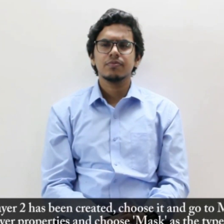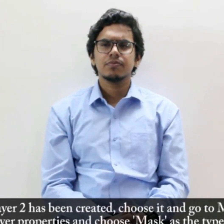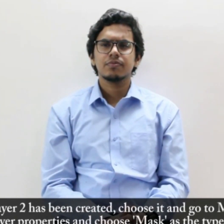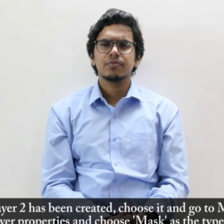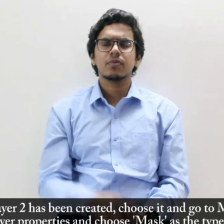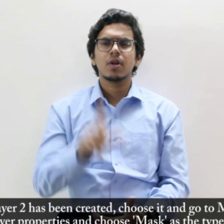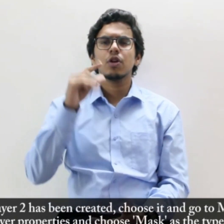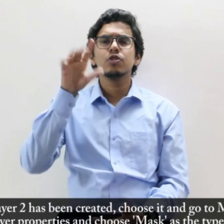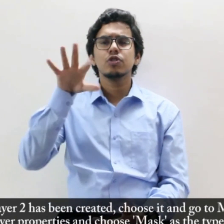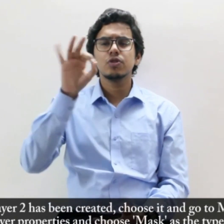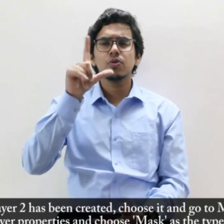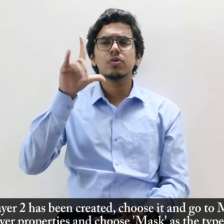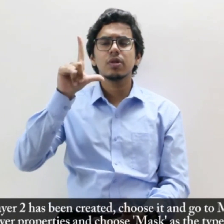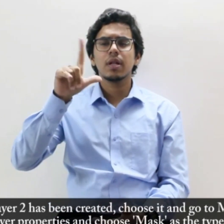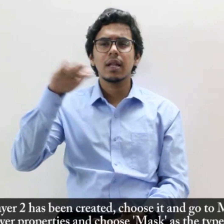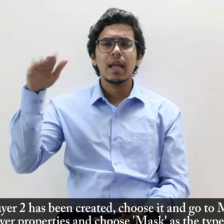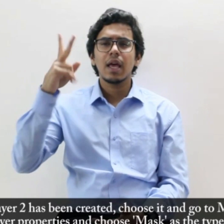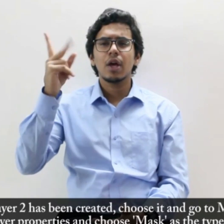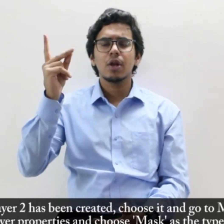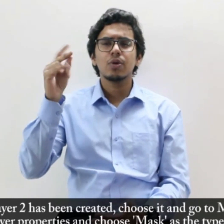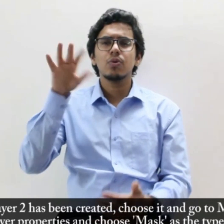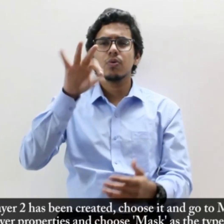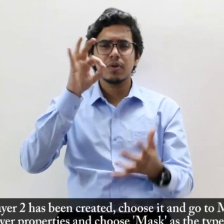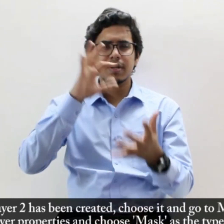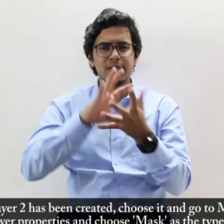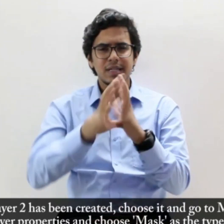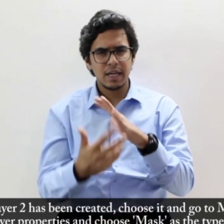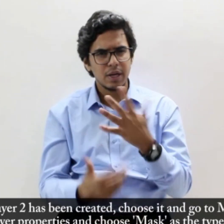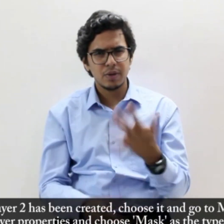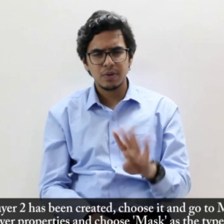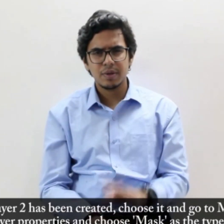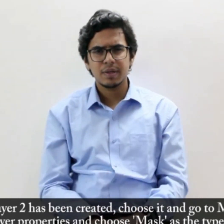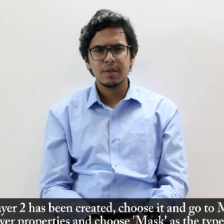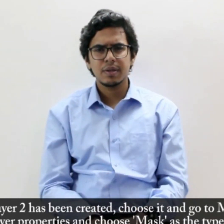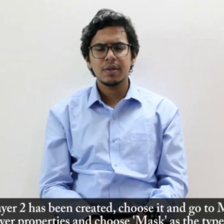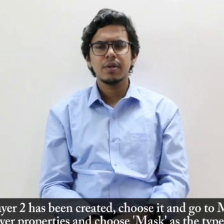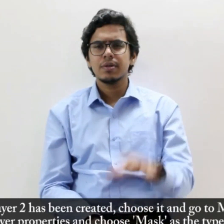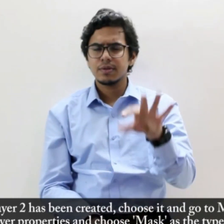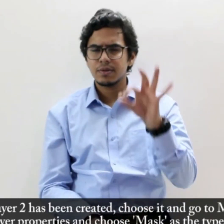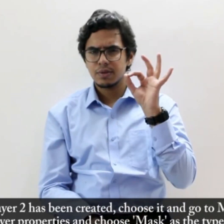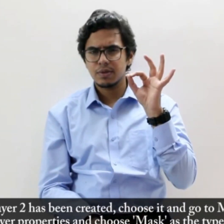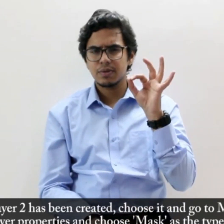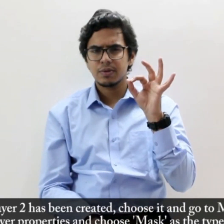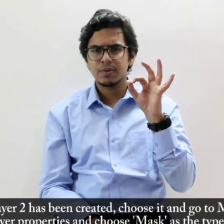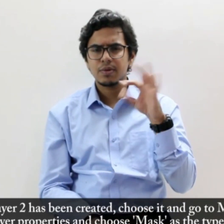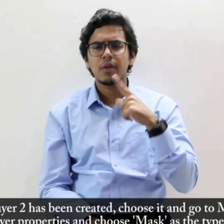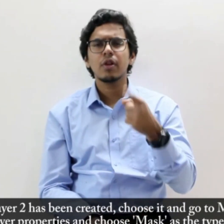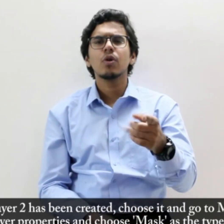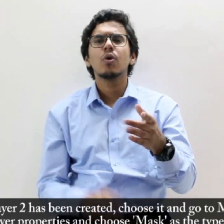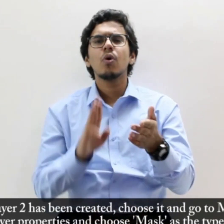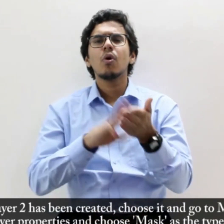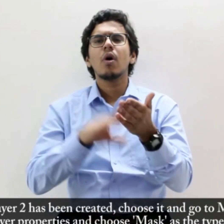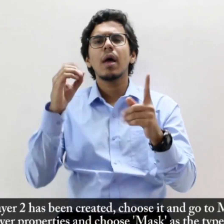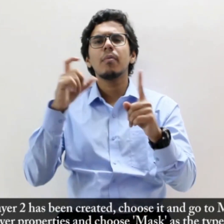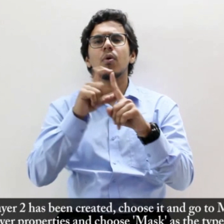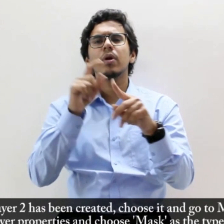Once the Layer 2 has been created, choose it and go to Modify, Timeline, Layer